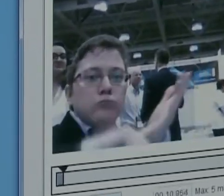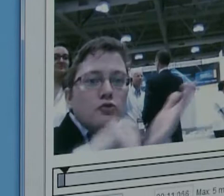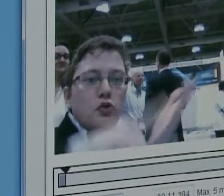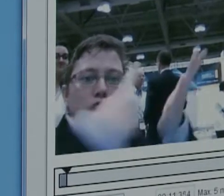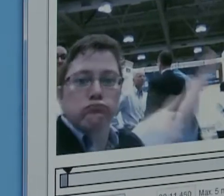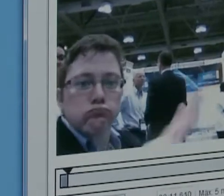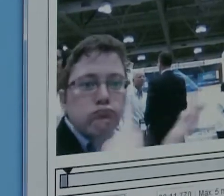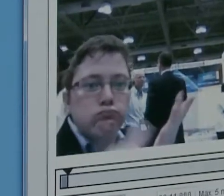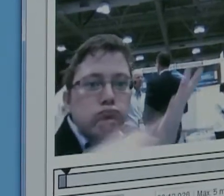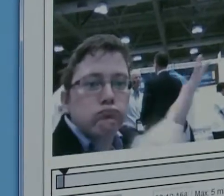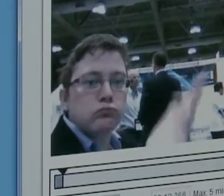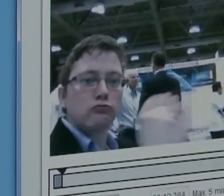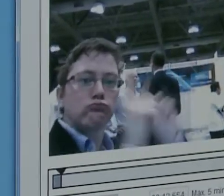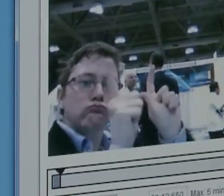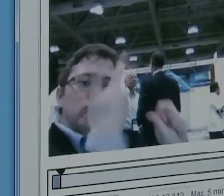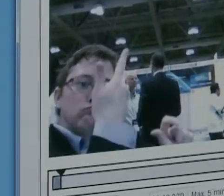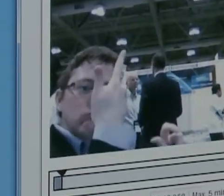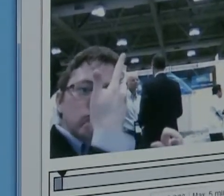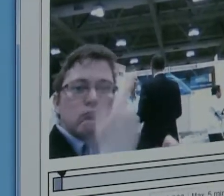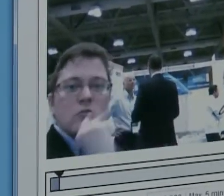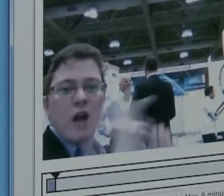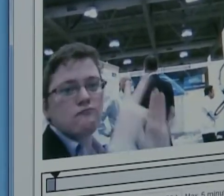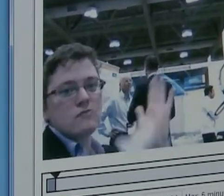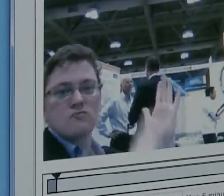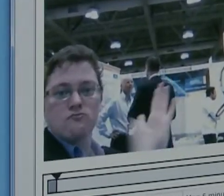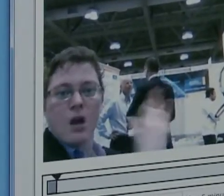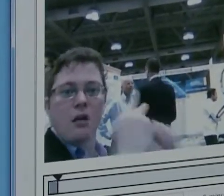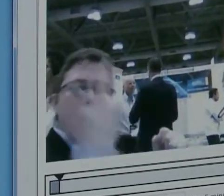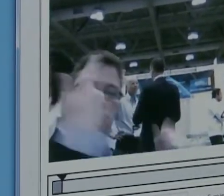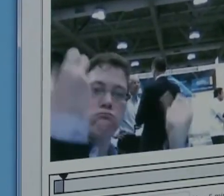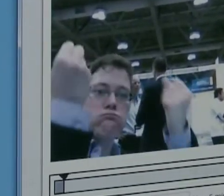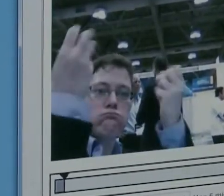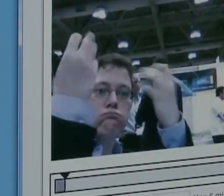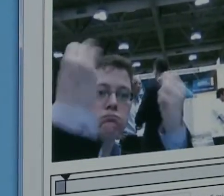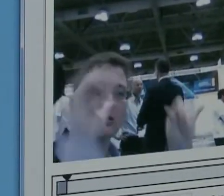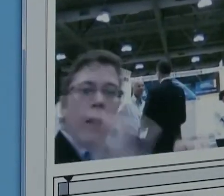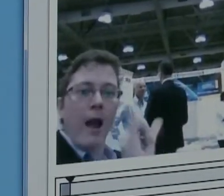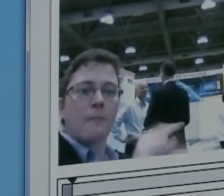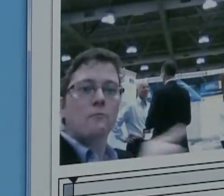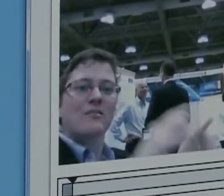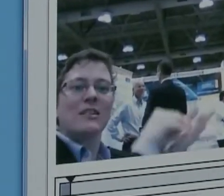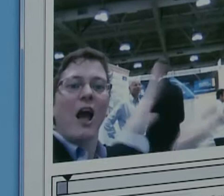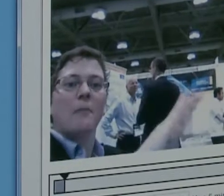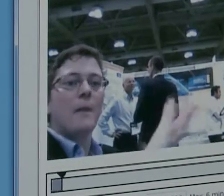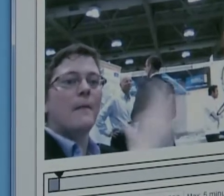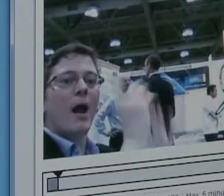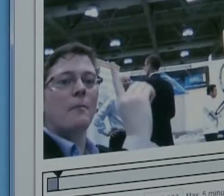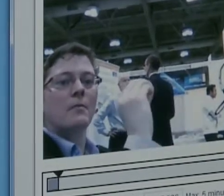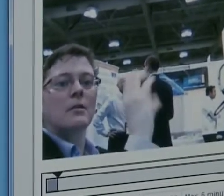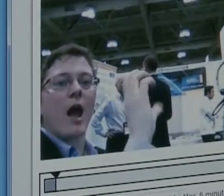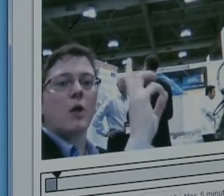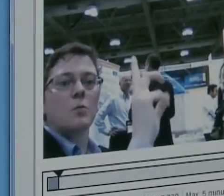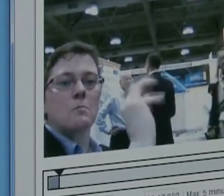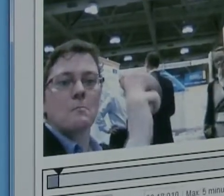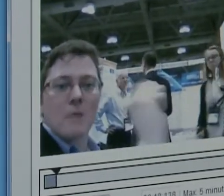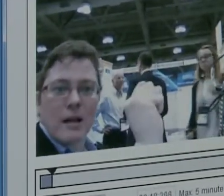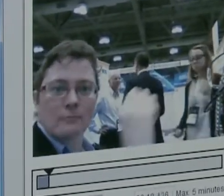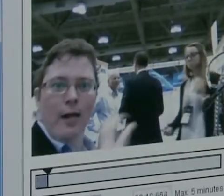could say, hi, here we are at the OCE. There's a lot of innovative and exciting design stuff going on. And this